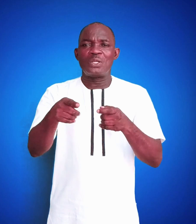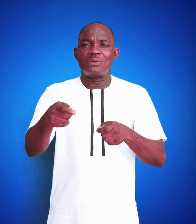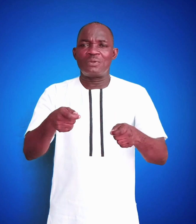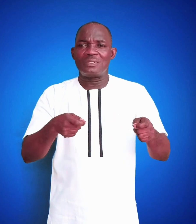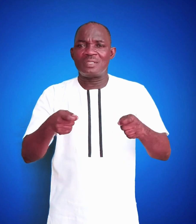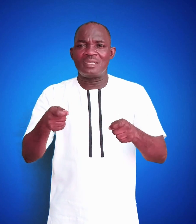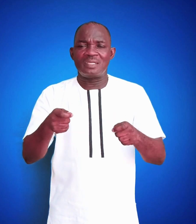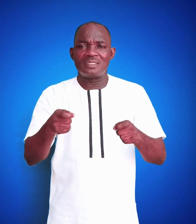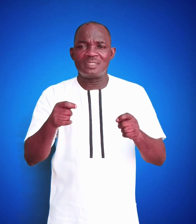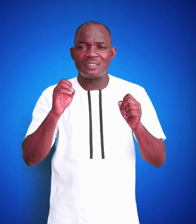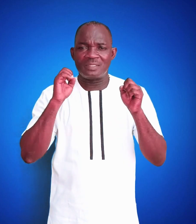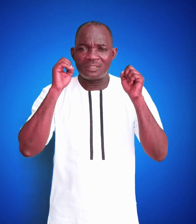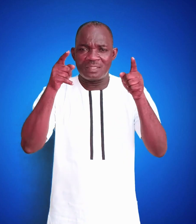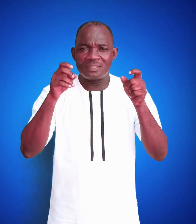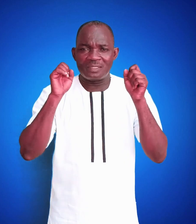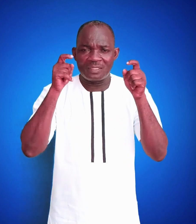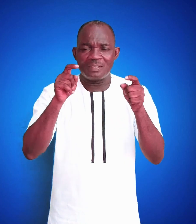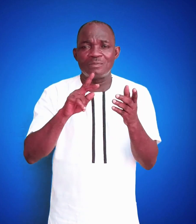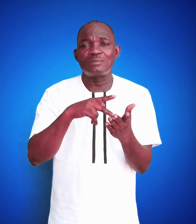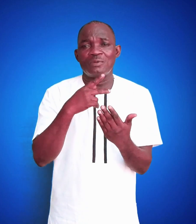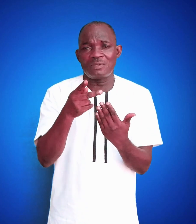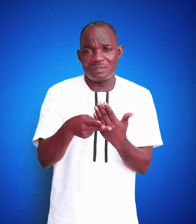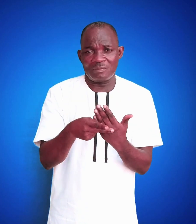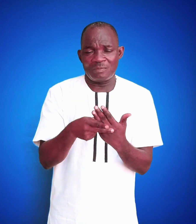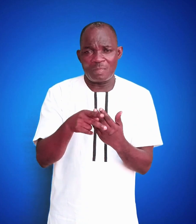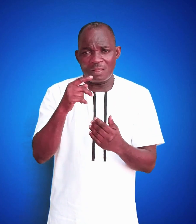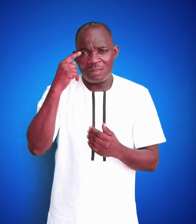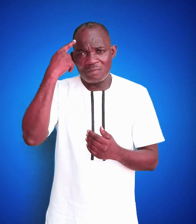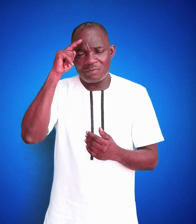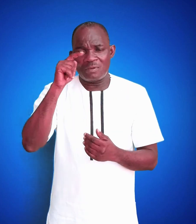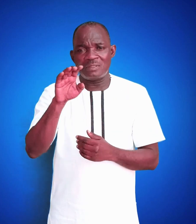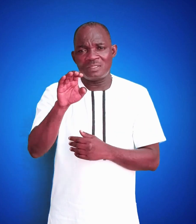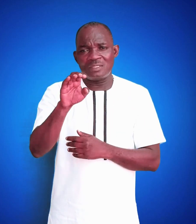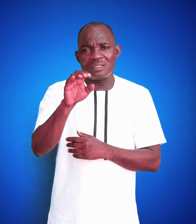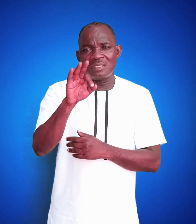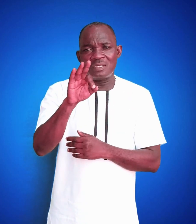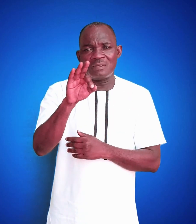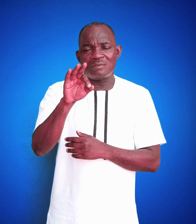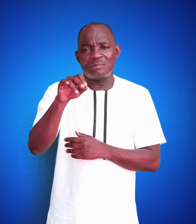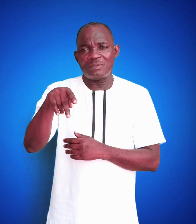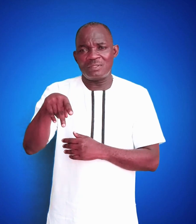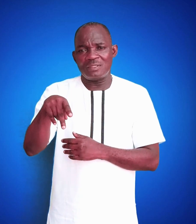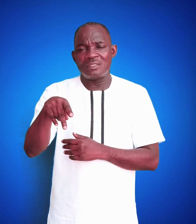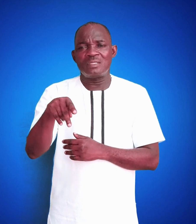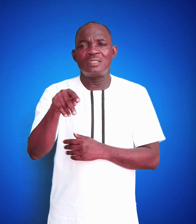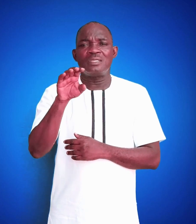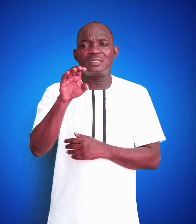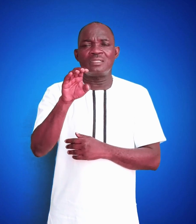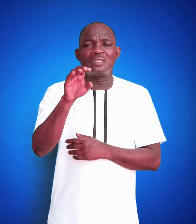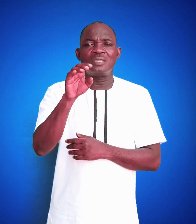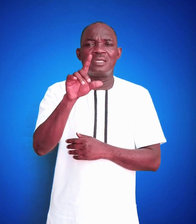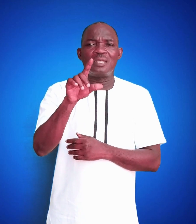Coordinate sensitization programs for CFPs,